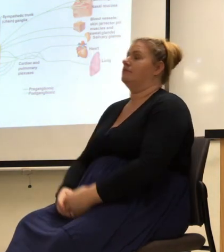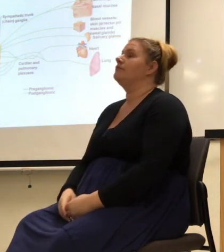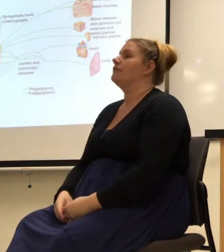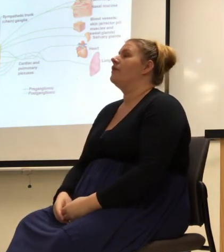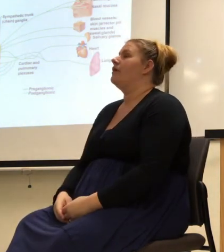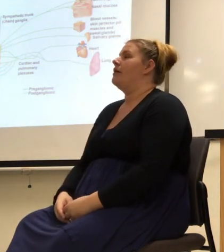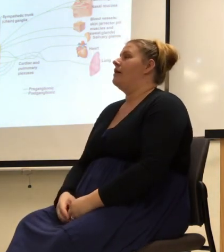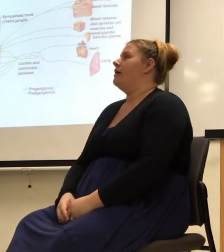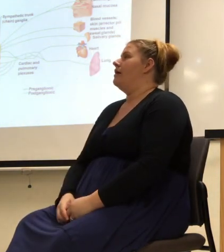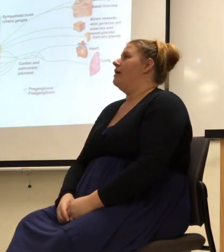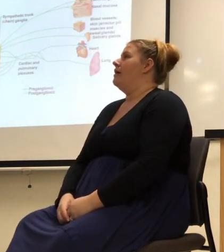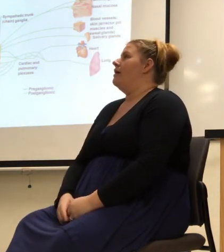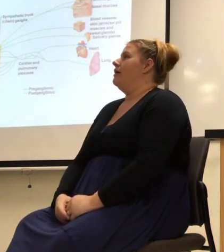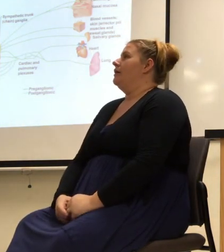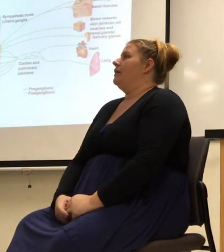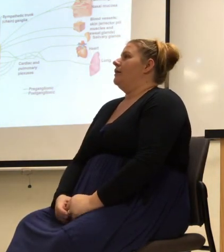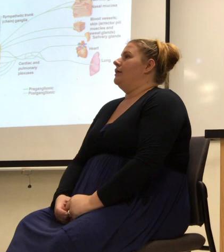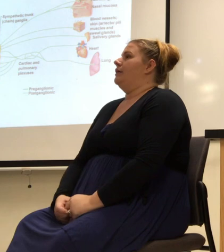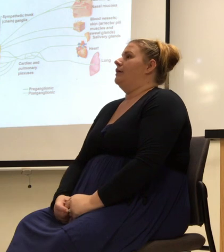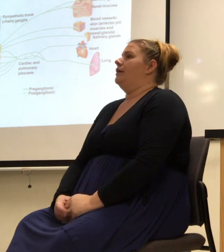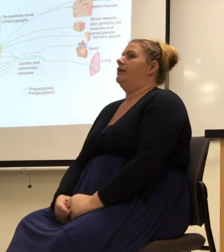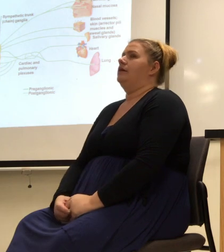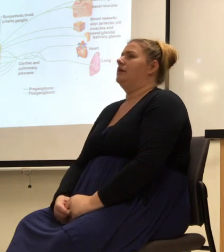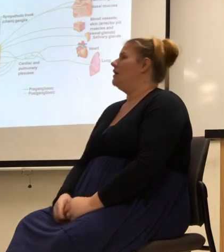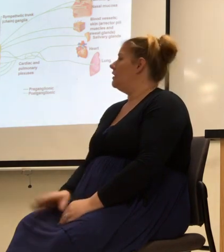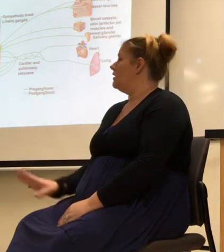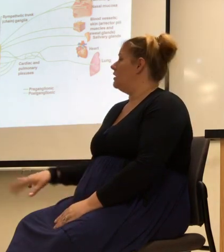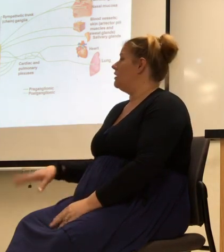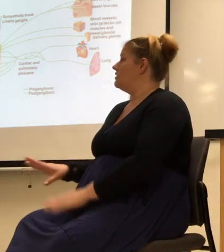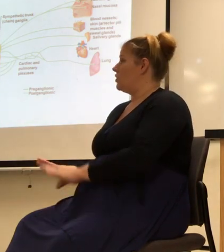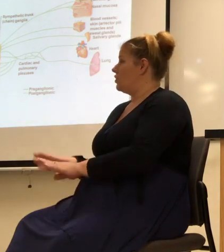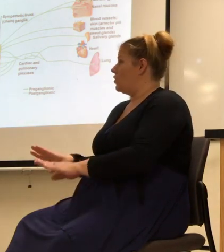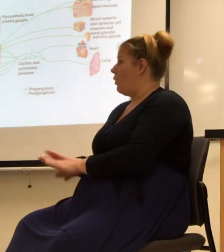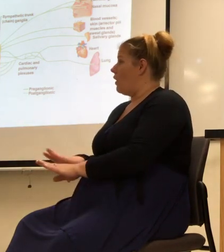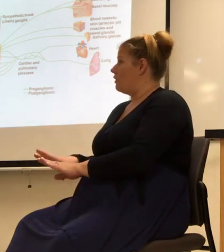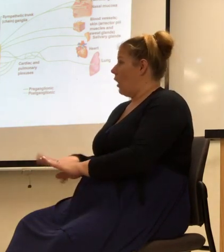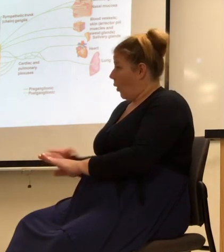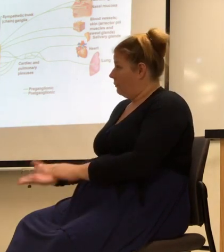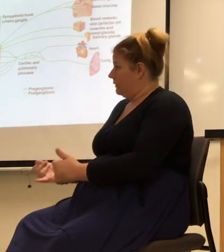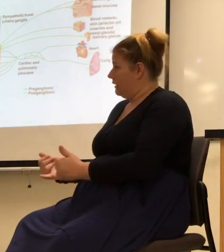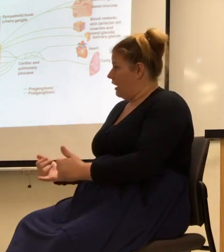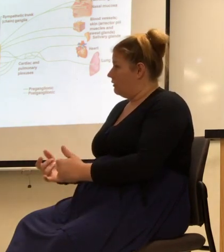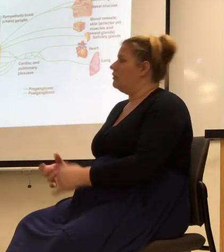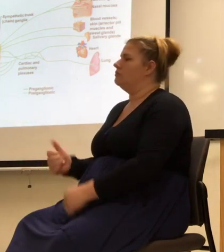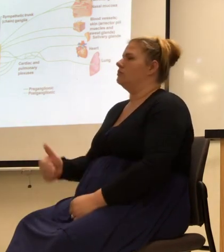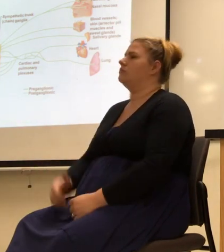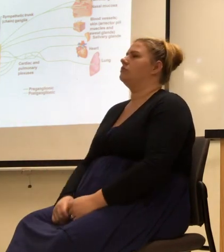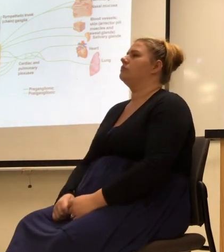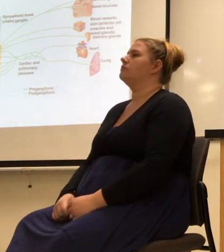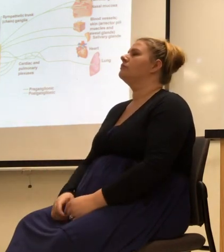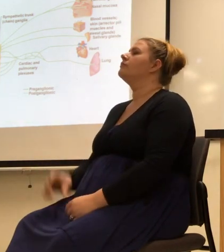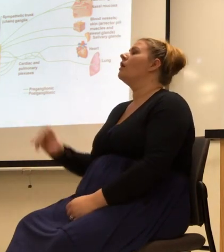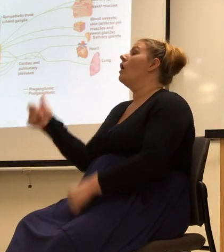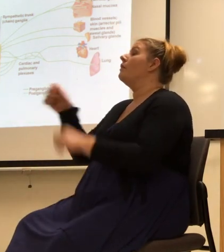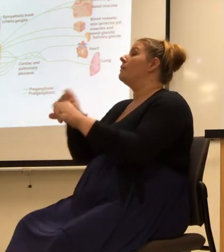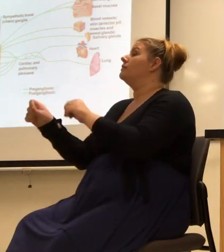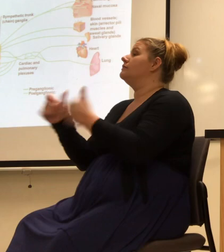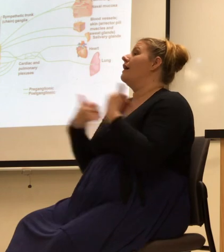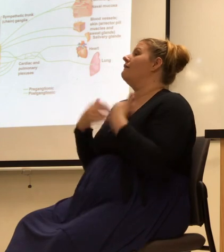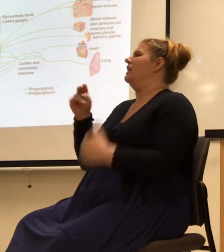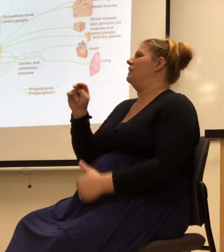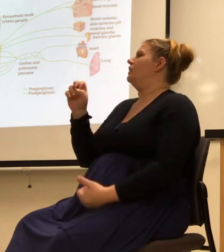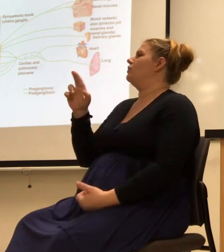some going up there. Okay? So another possibility is you can have a nerve fiber. I'll use a different color to